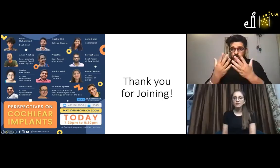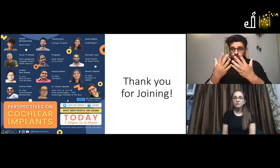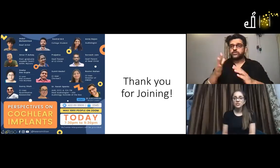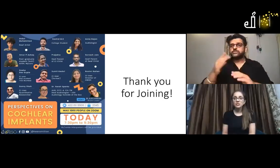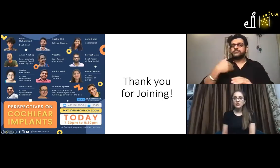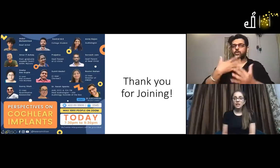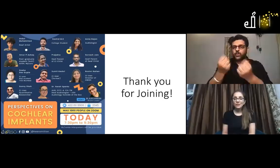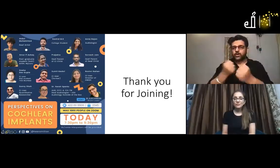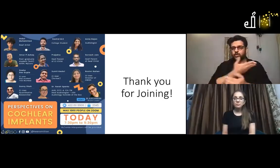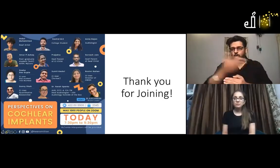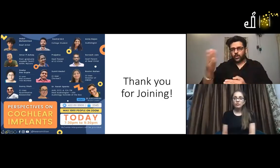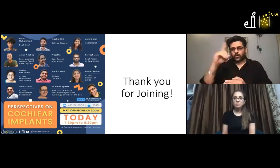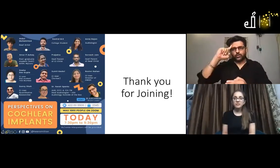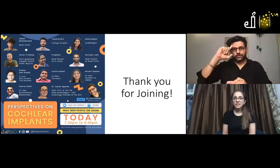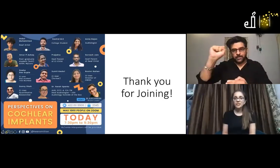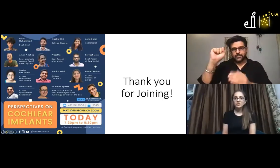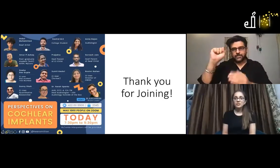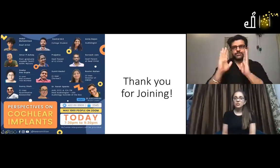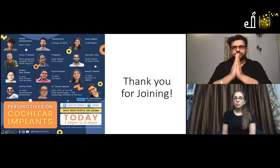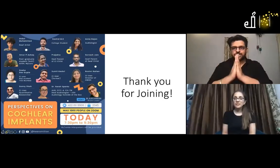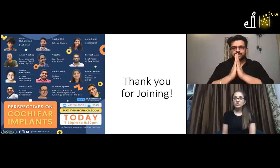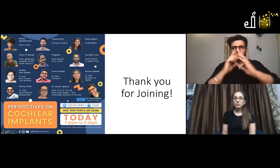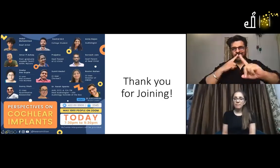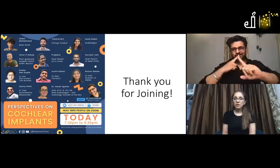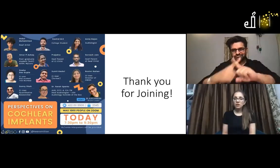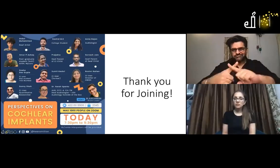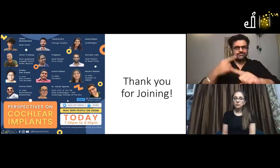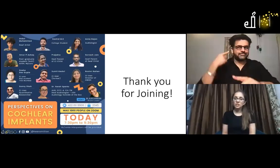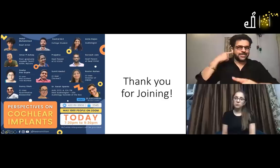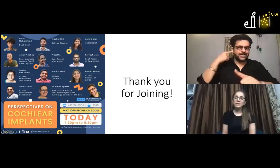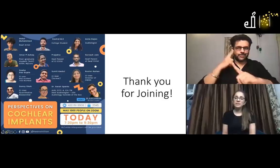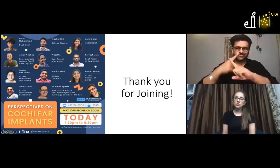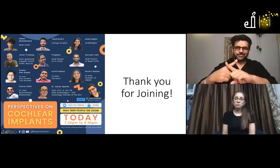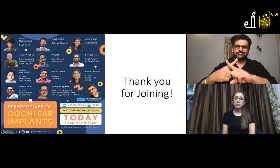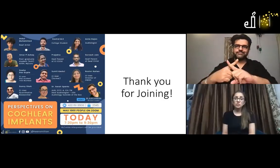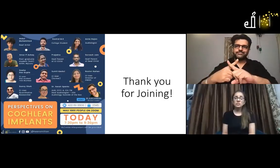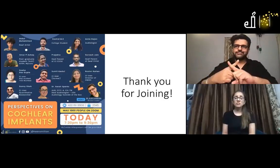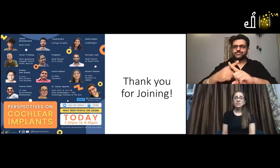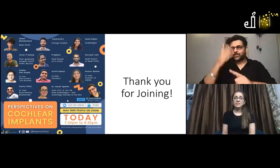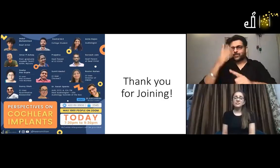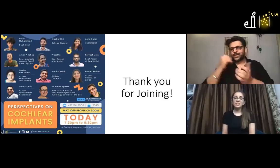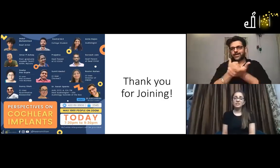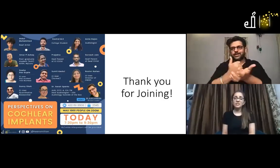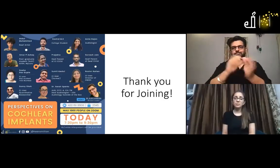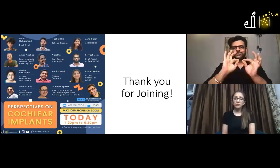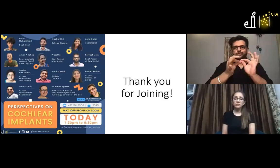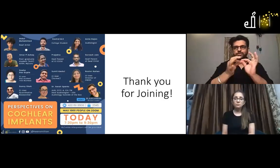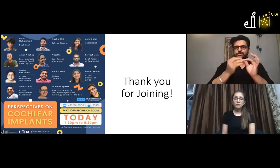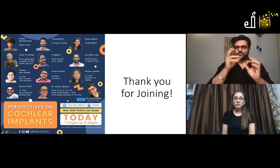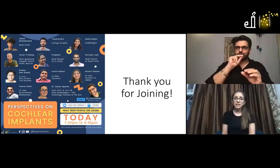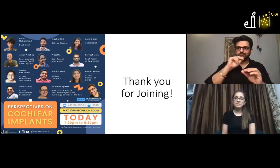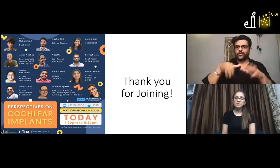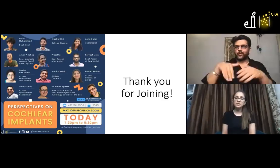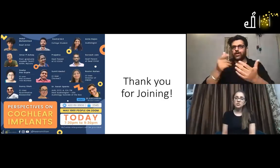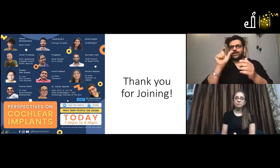have. However, before we begin, please remember to keep your mics on mute. That's very, very important